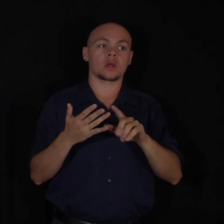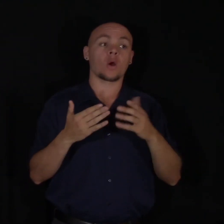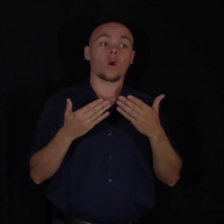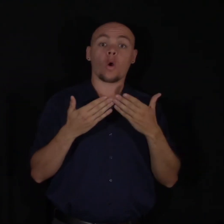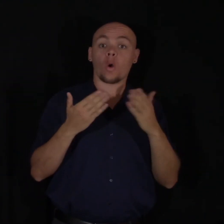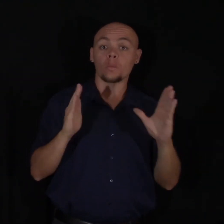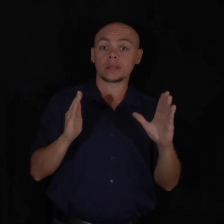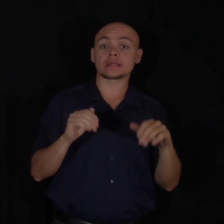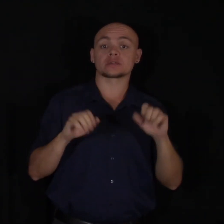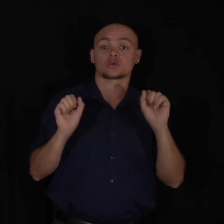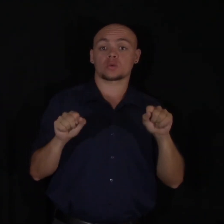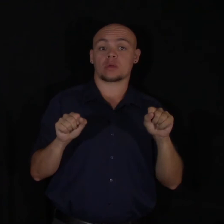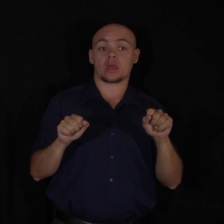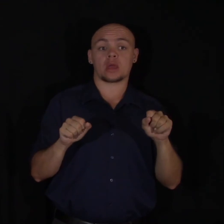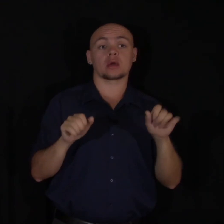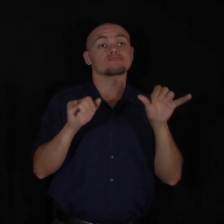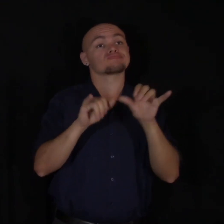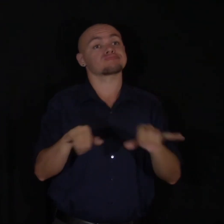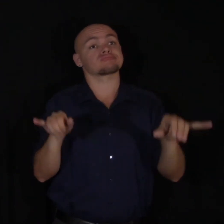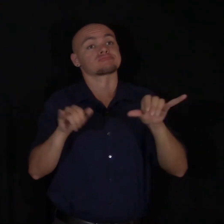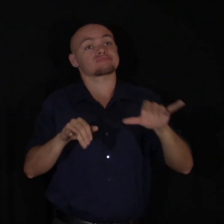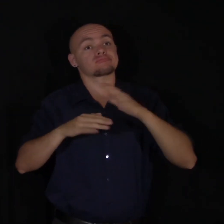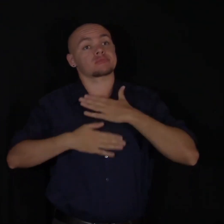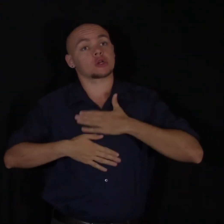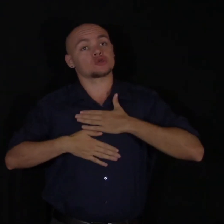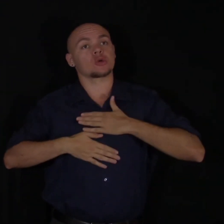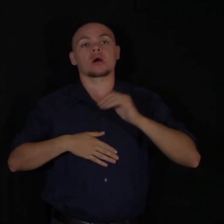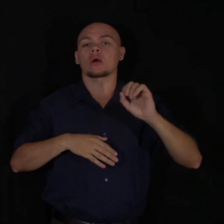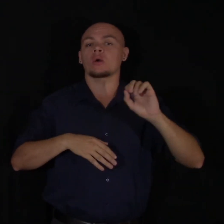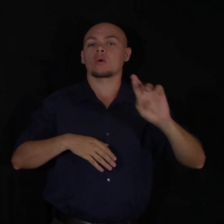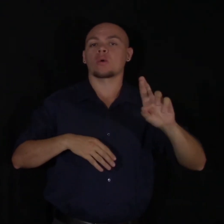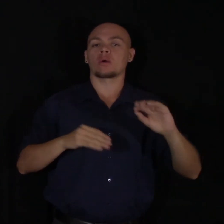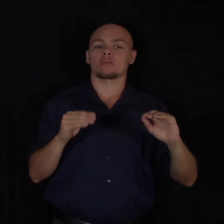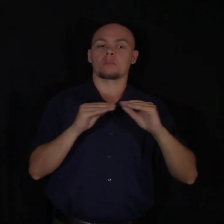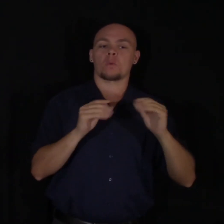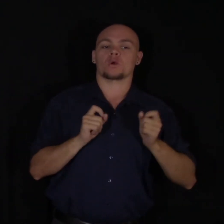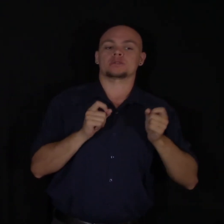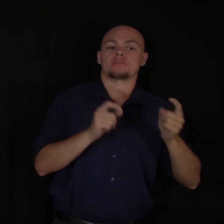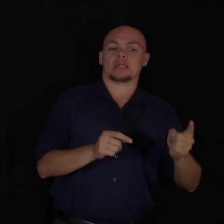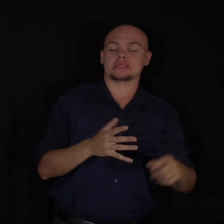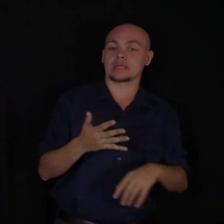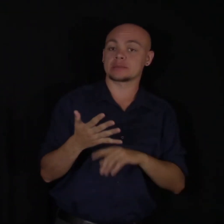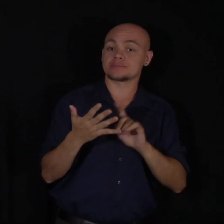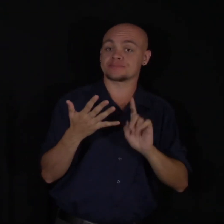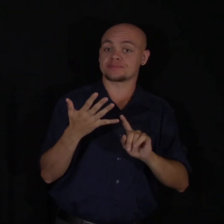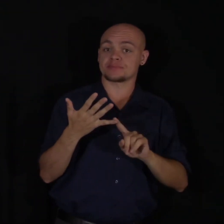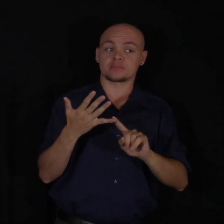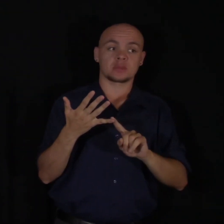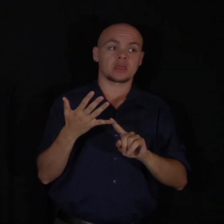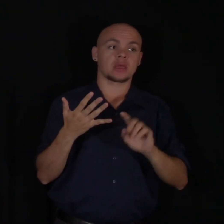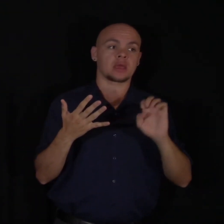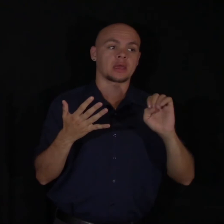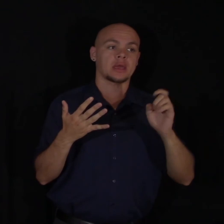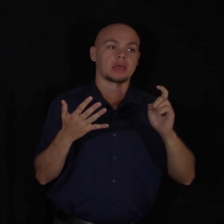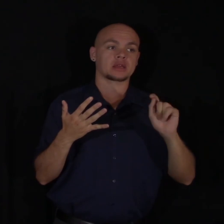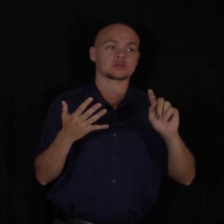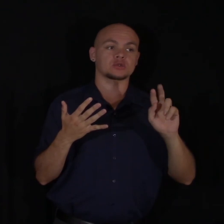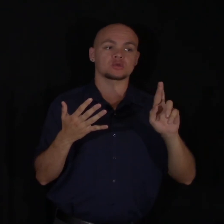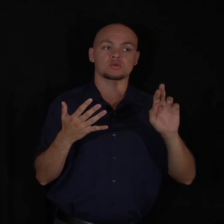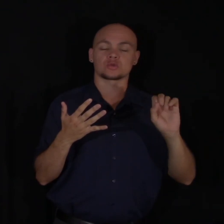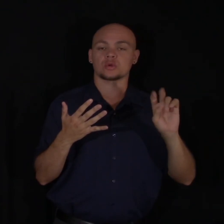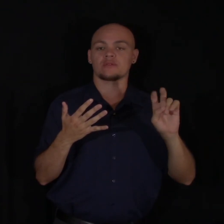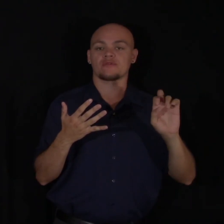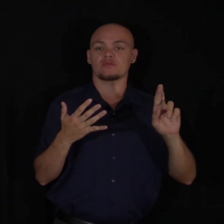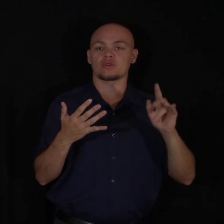openness, you can prefer a routine, or you could be a lot more spontaneous. And in extraversion, which probably most of